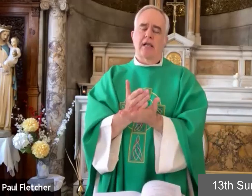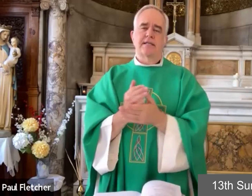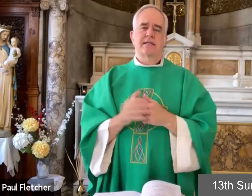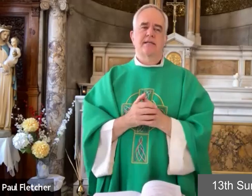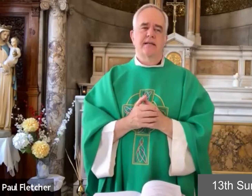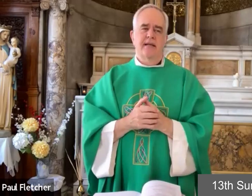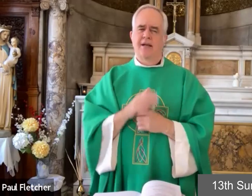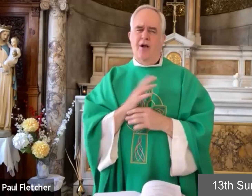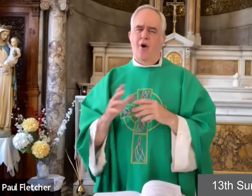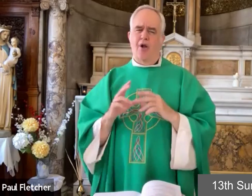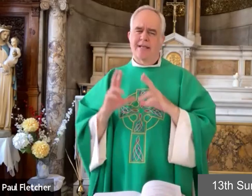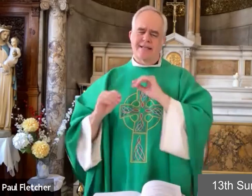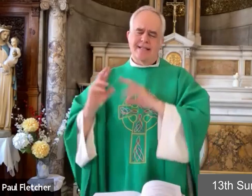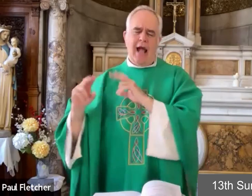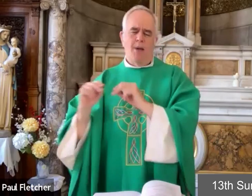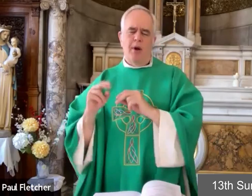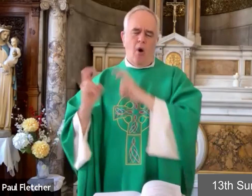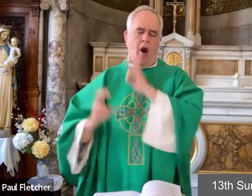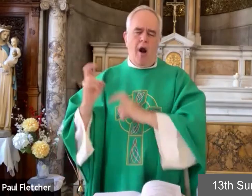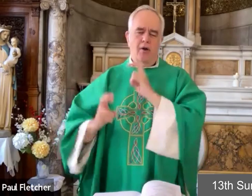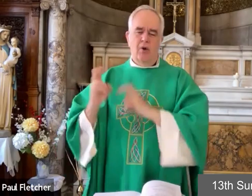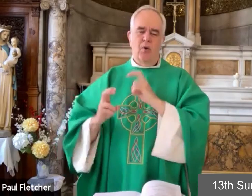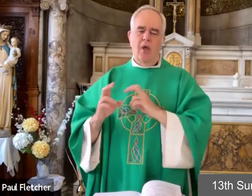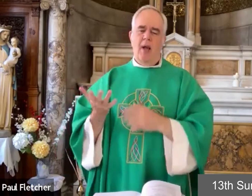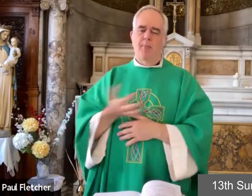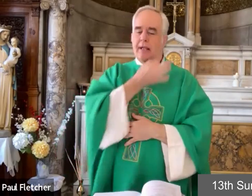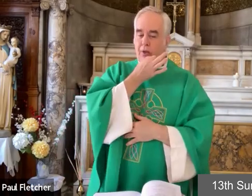trust. Not to snap or argue, but to